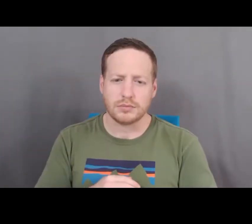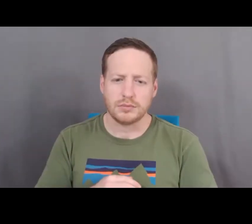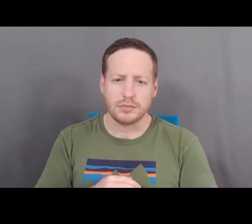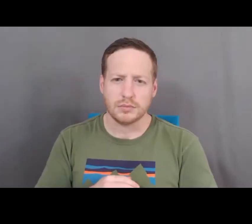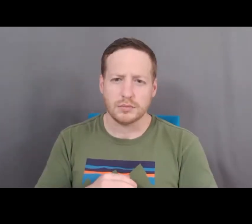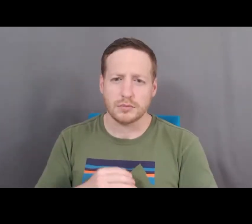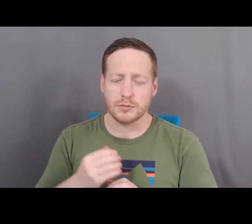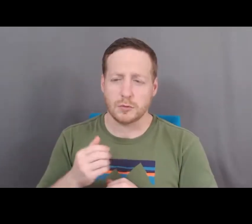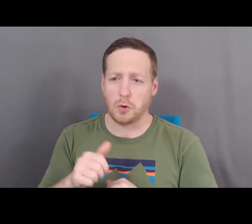Thank you, Brett.